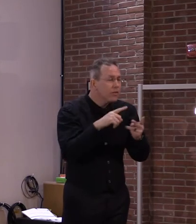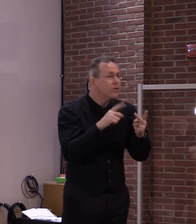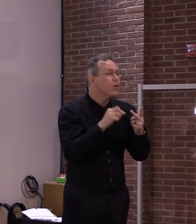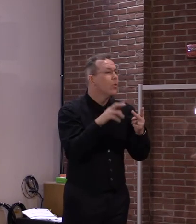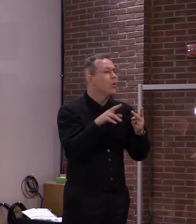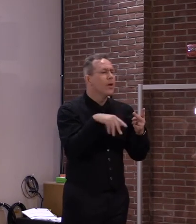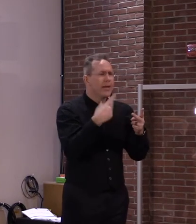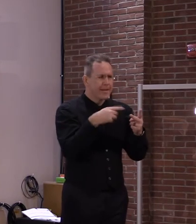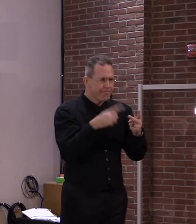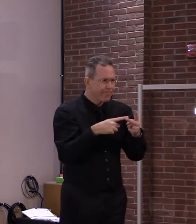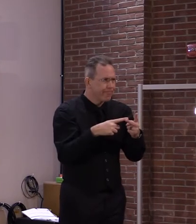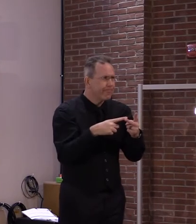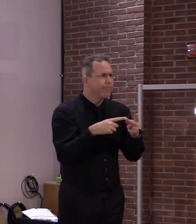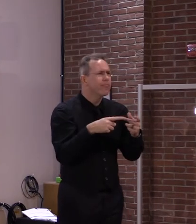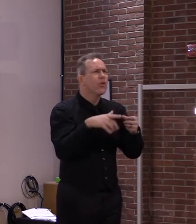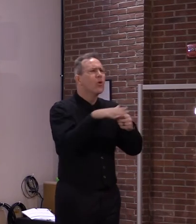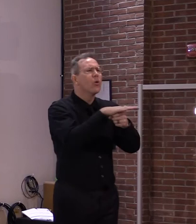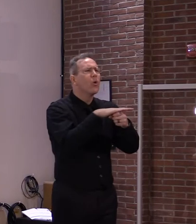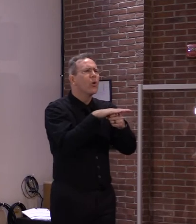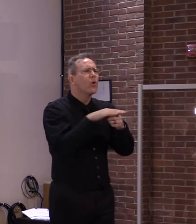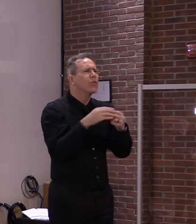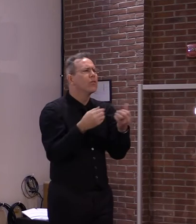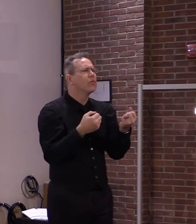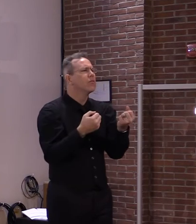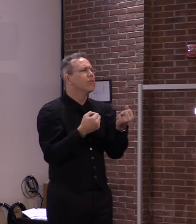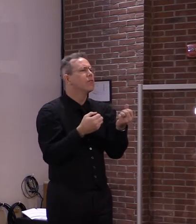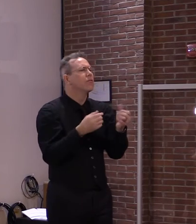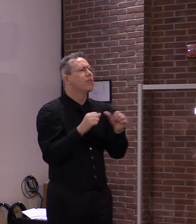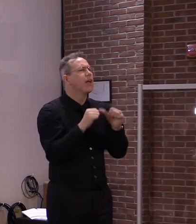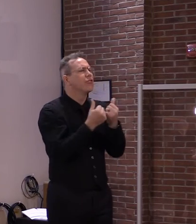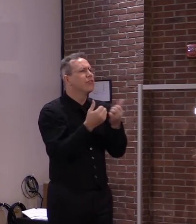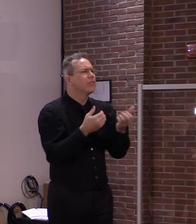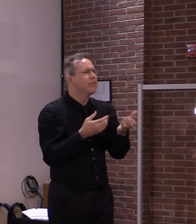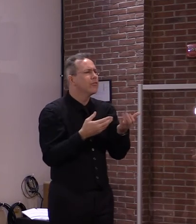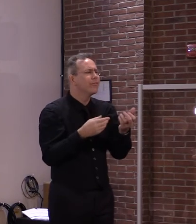the local agencies the local